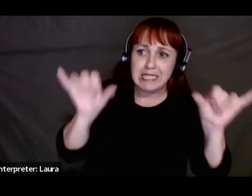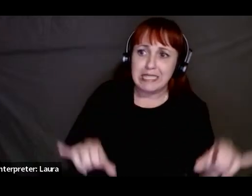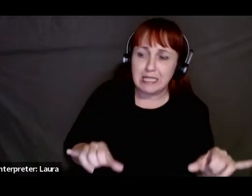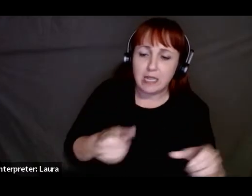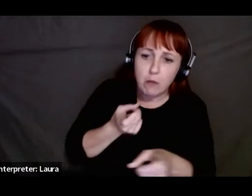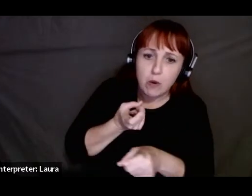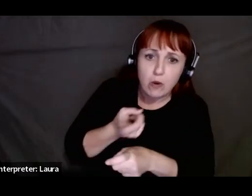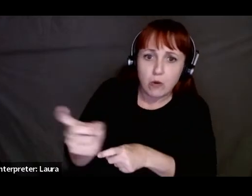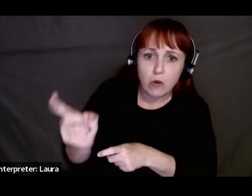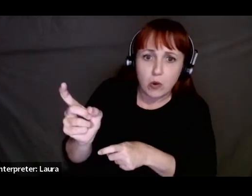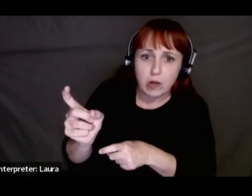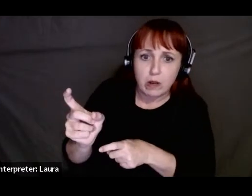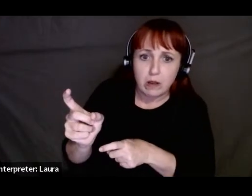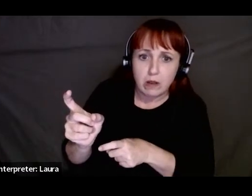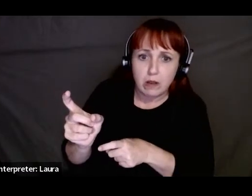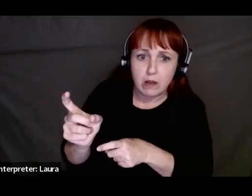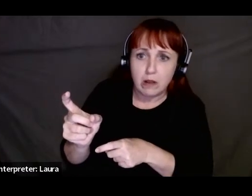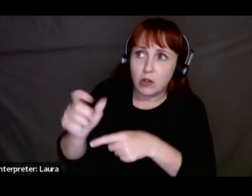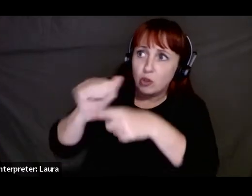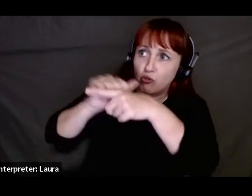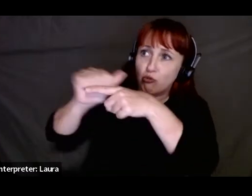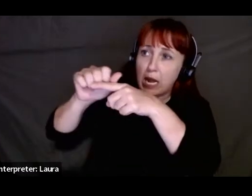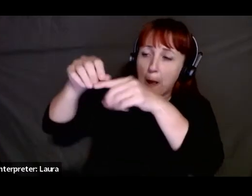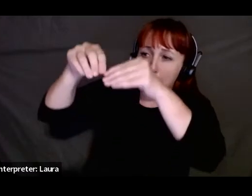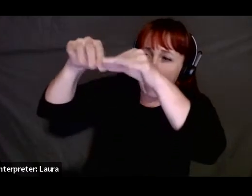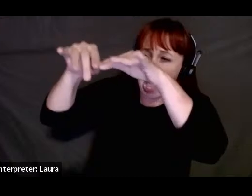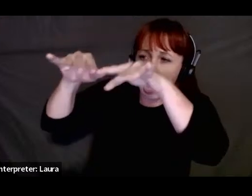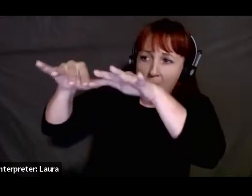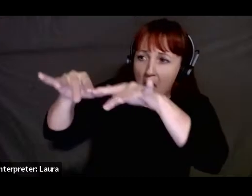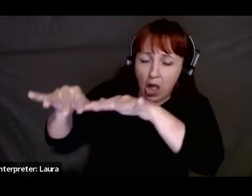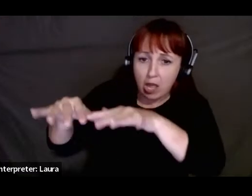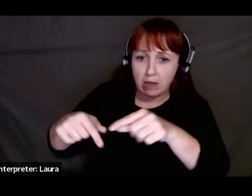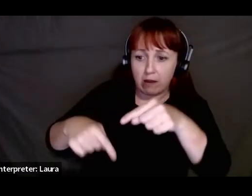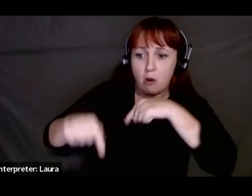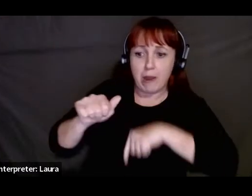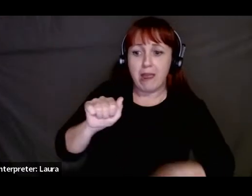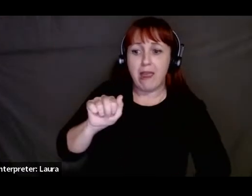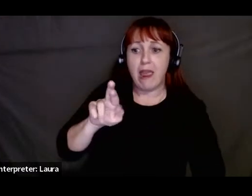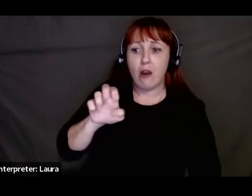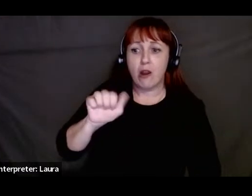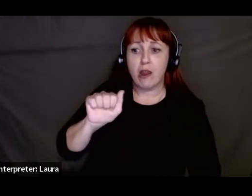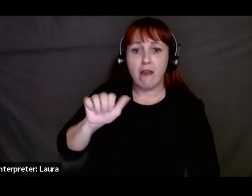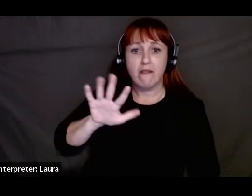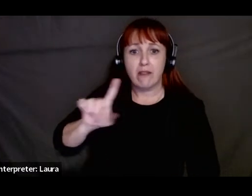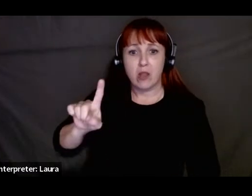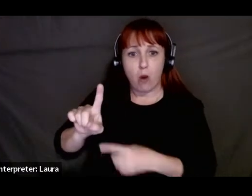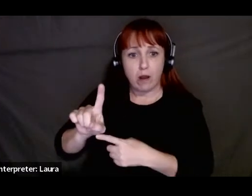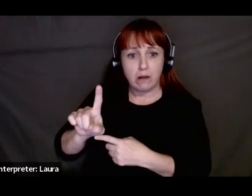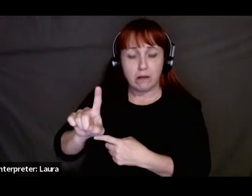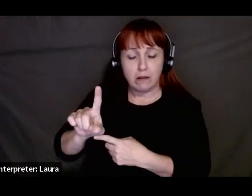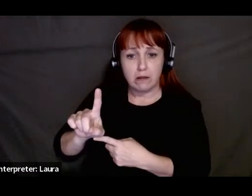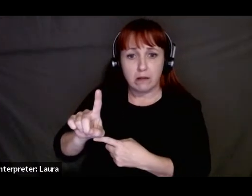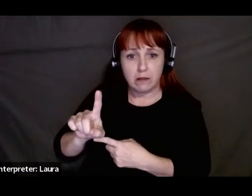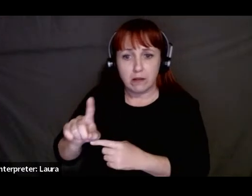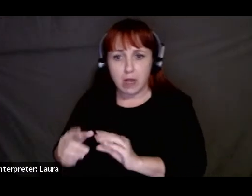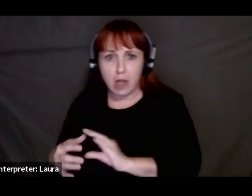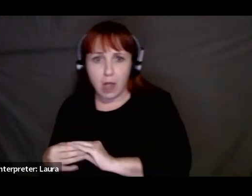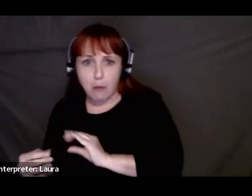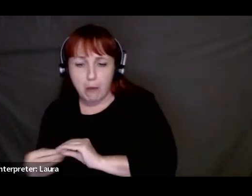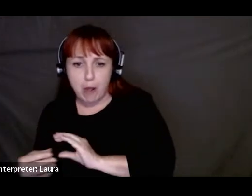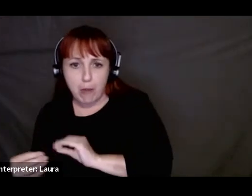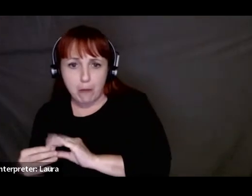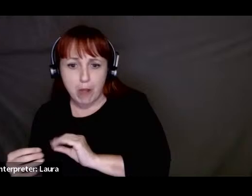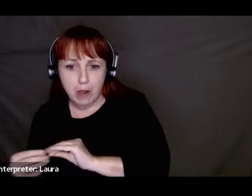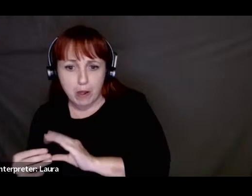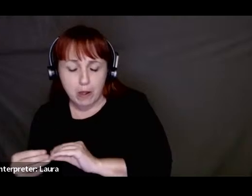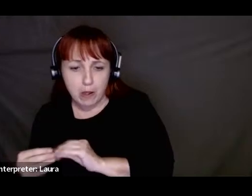I believe we have enough training areas. Go back to Area 51 in Nevada. You have